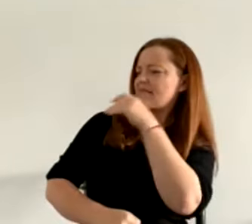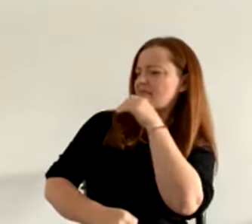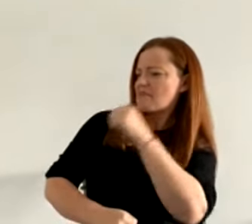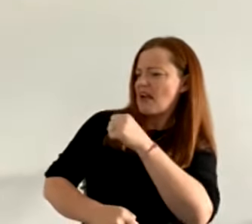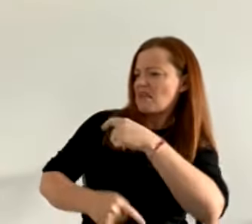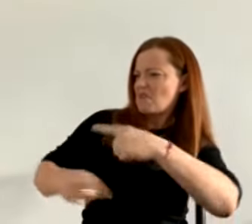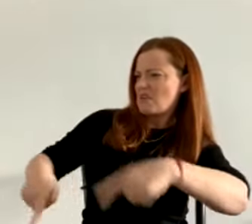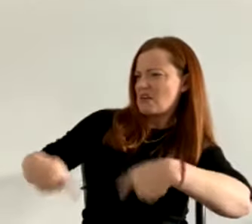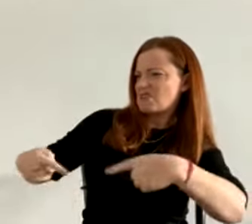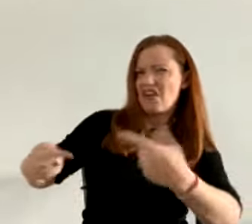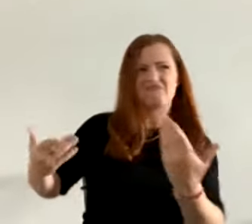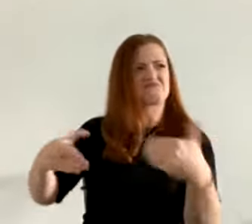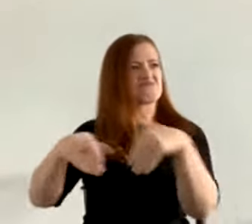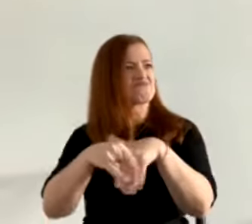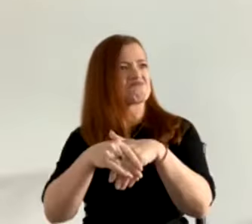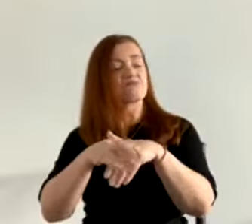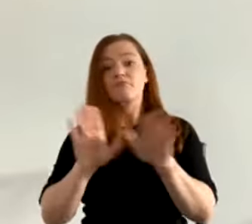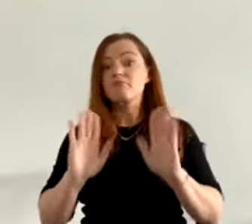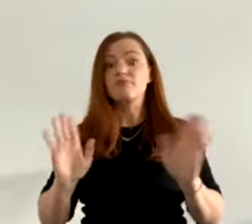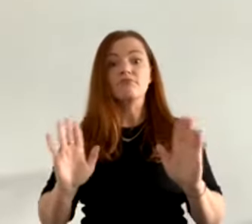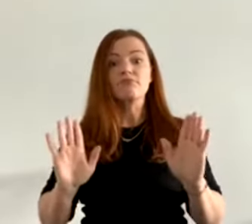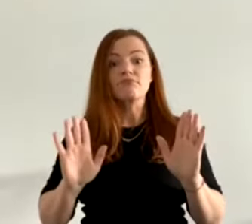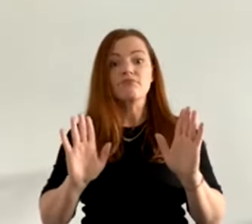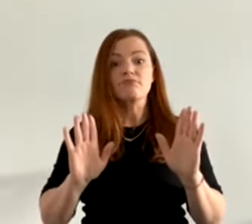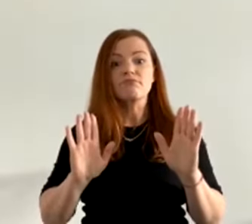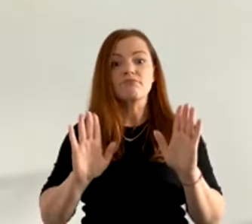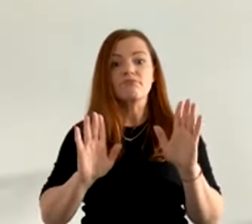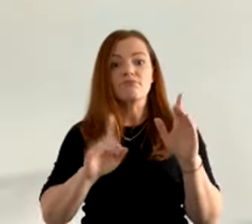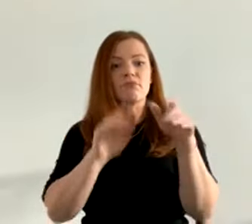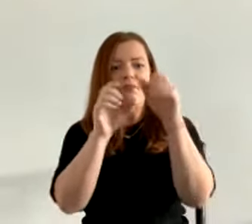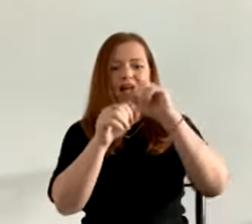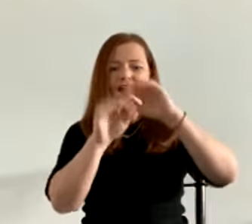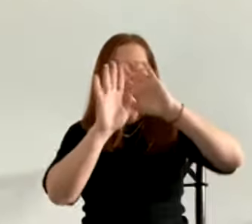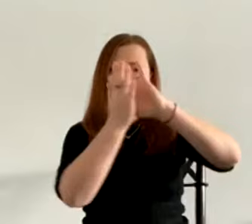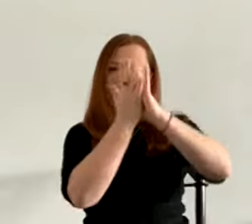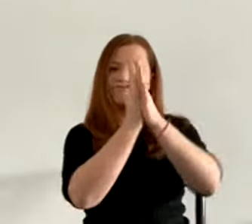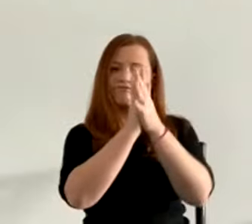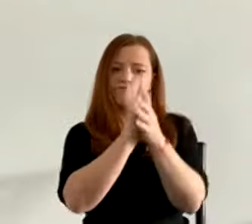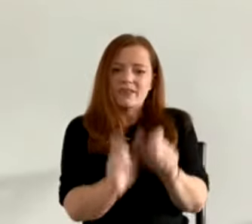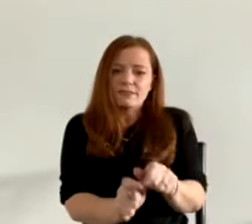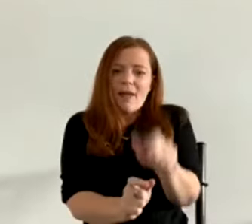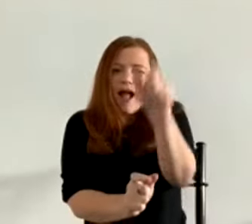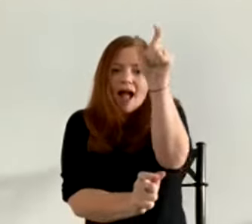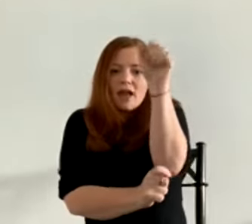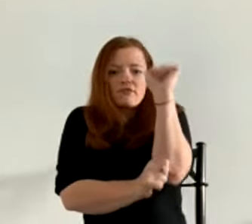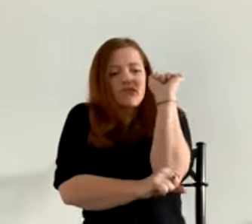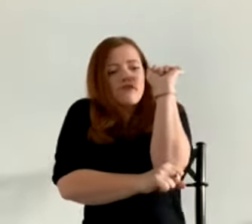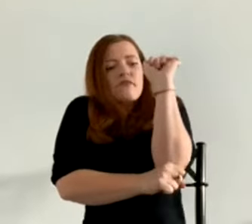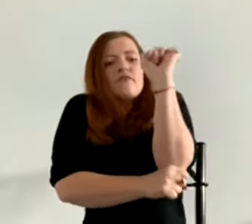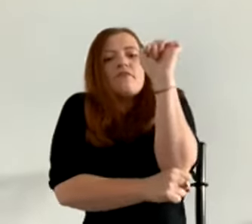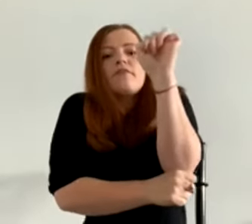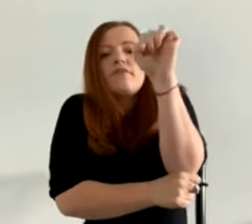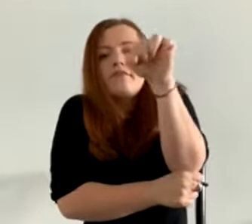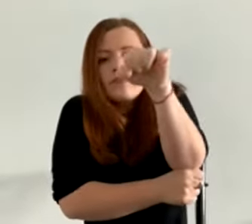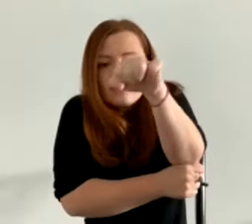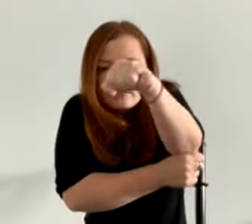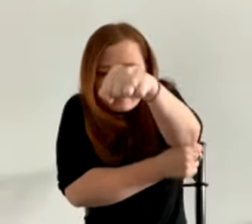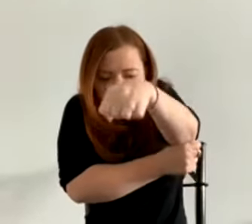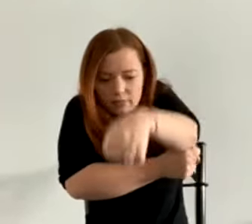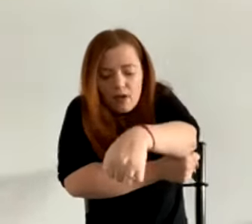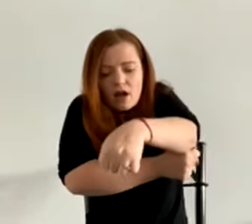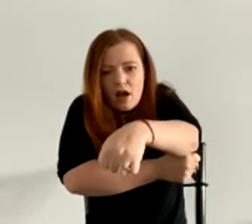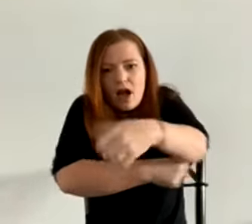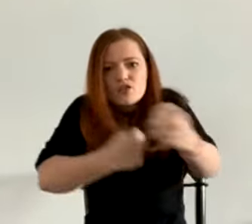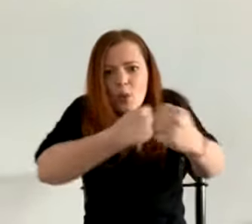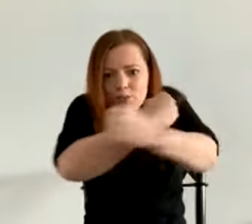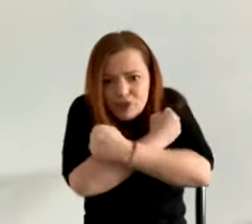interloper. I unfurl my reconstructed spine into a forward fold, head between knees as though in brace,